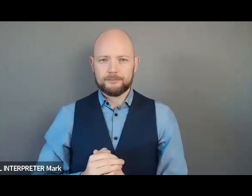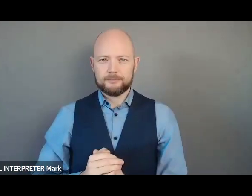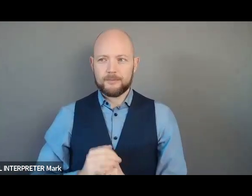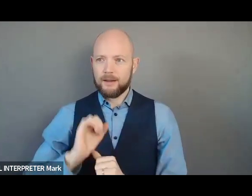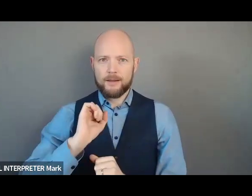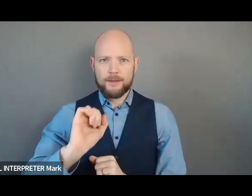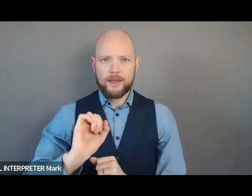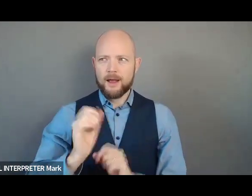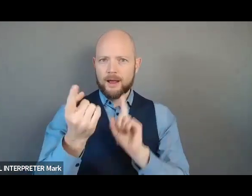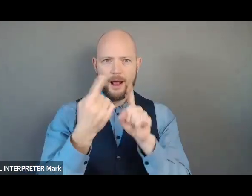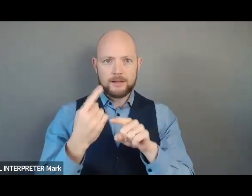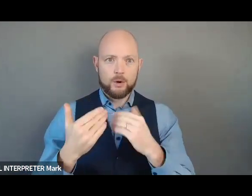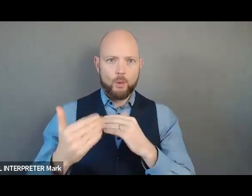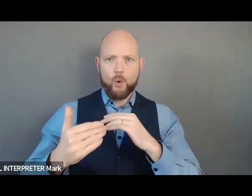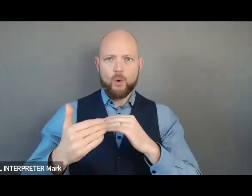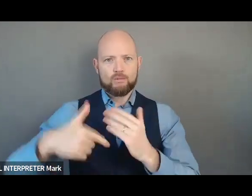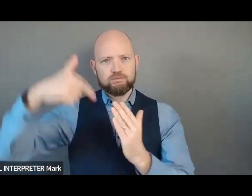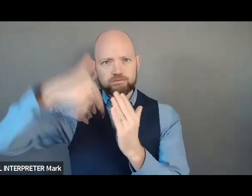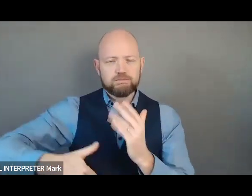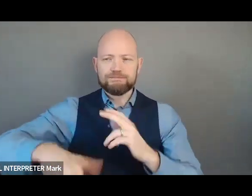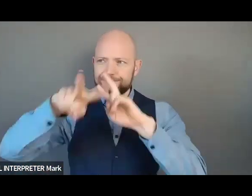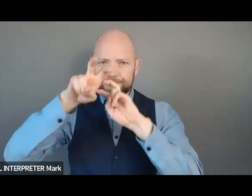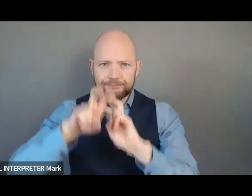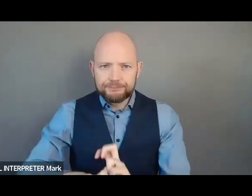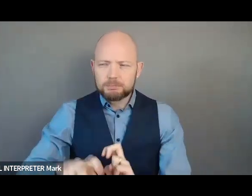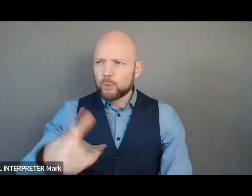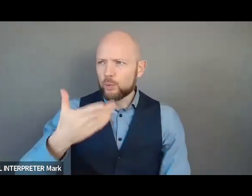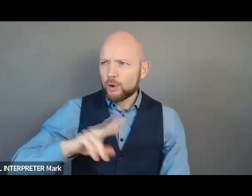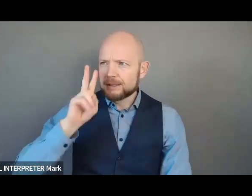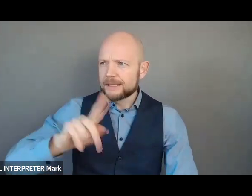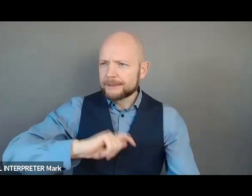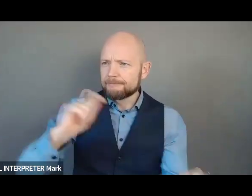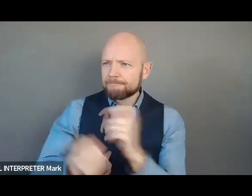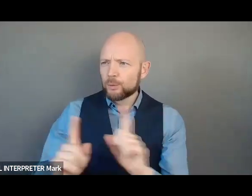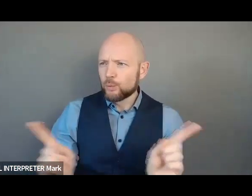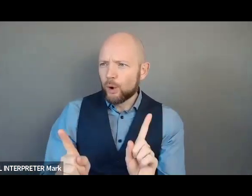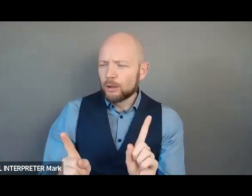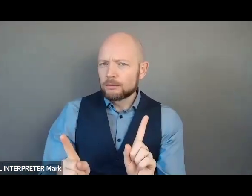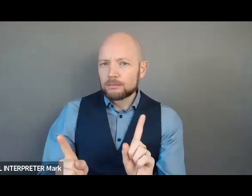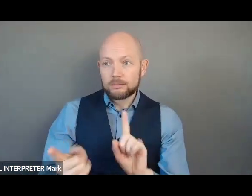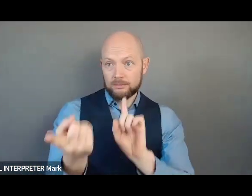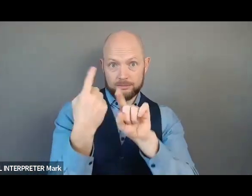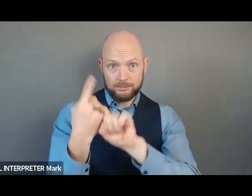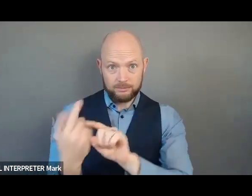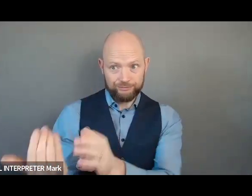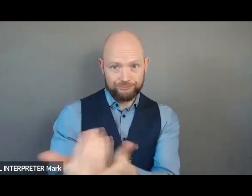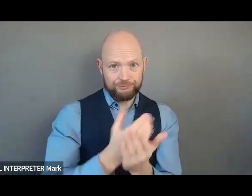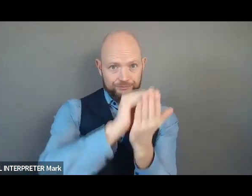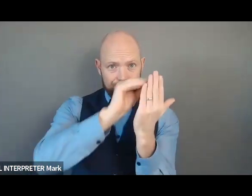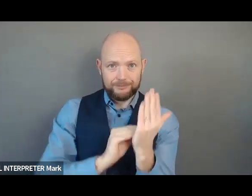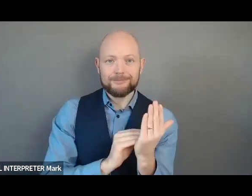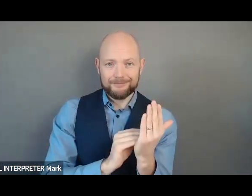more and what they would like to see happen based on their responses. And so,